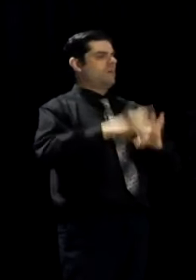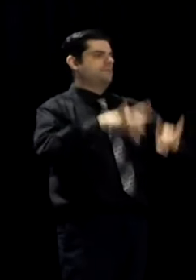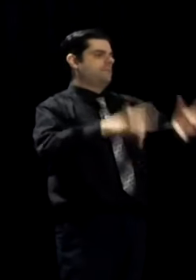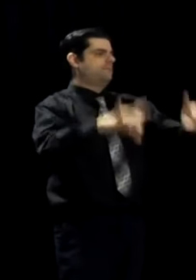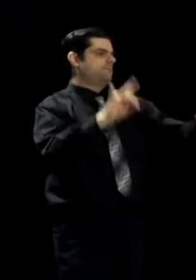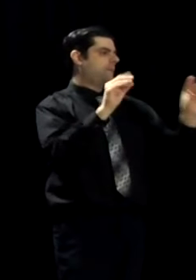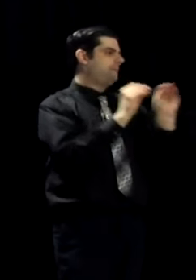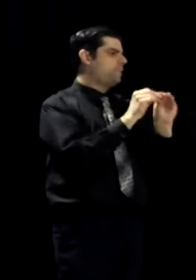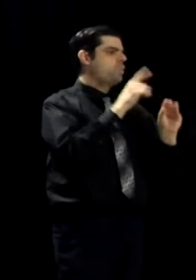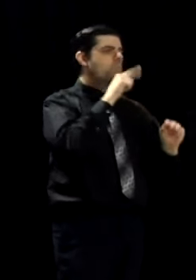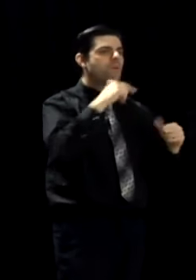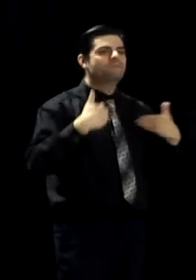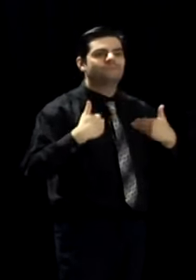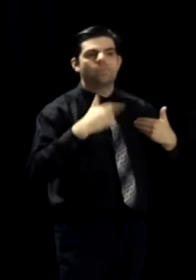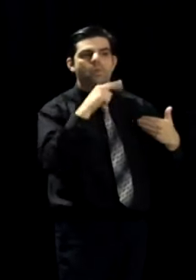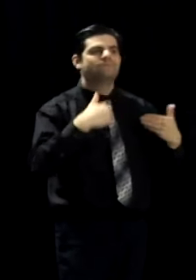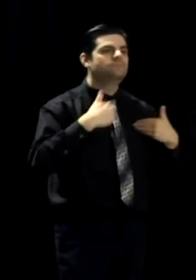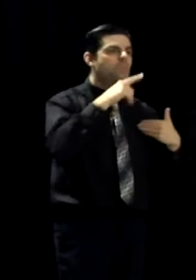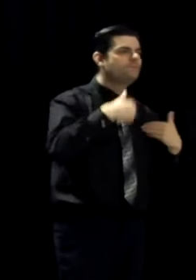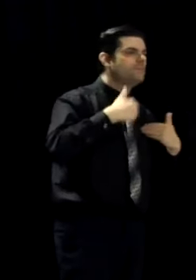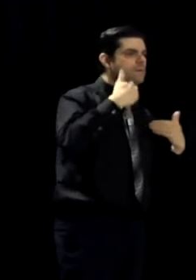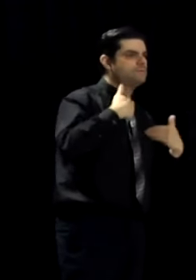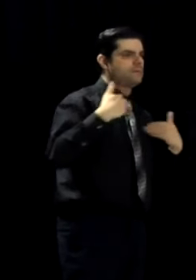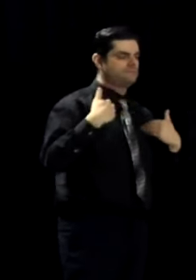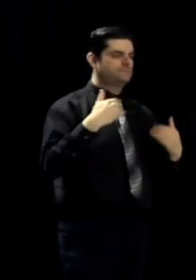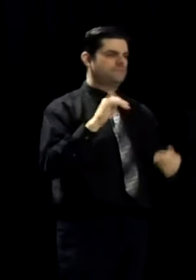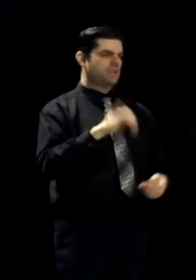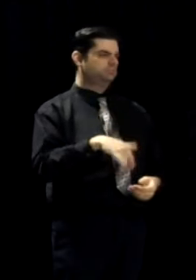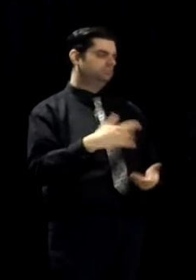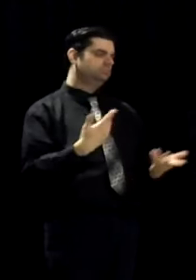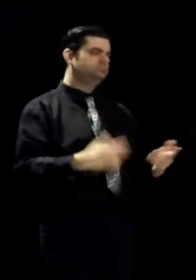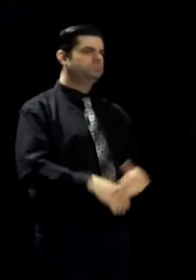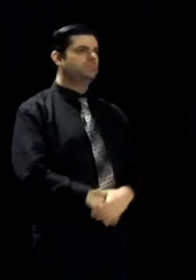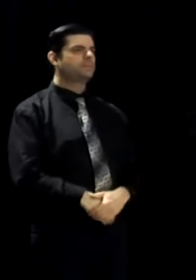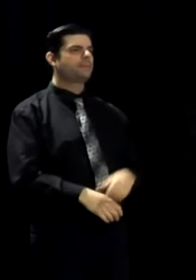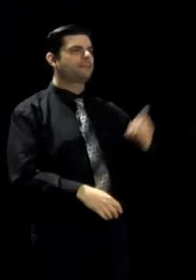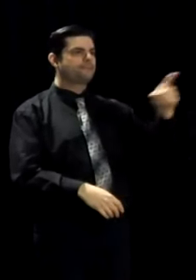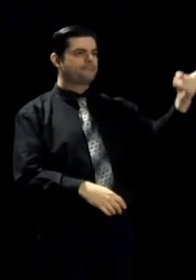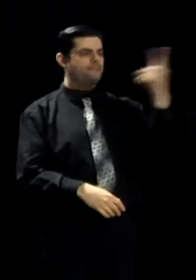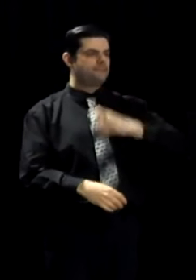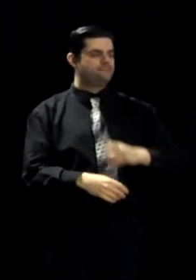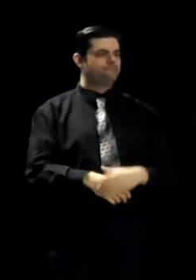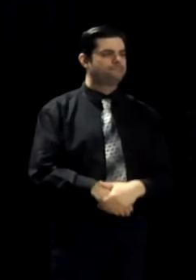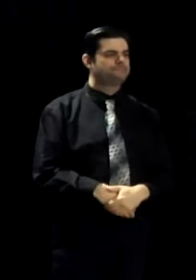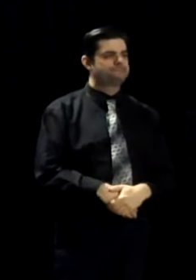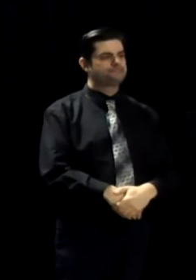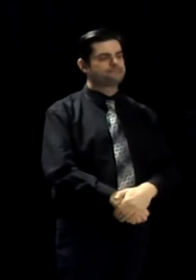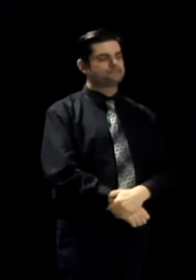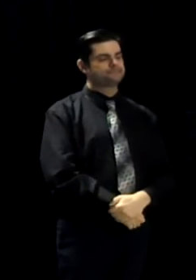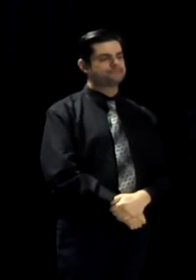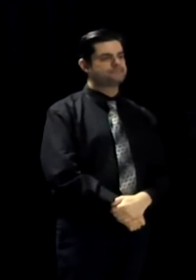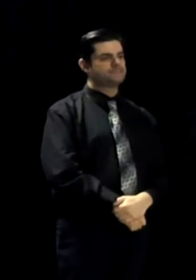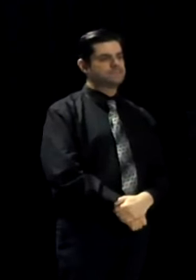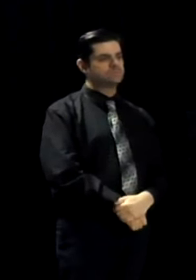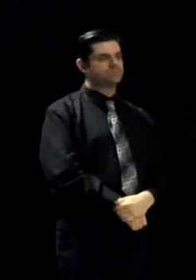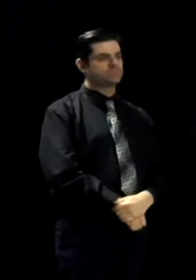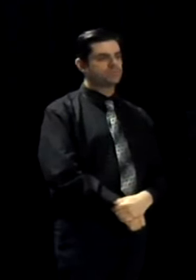In regards to hospitalizations, one of the requirements to start phase 1 is that it has to be on the